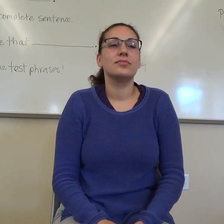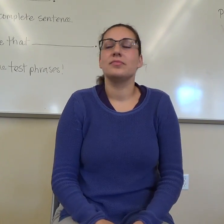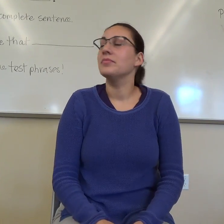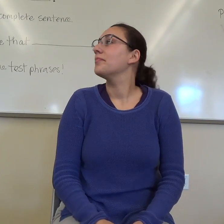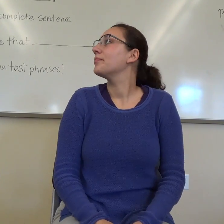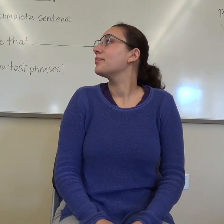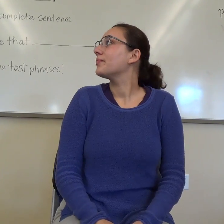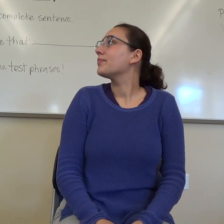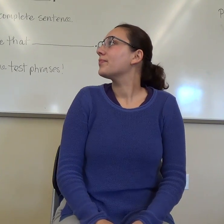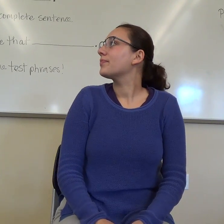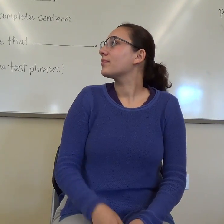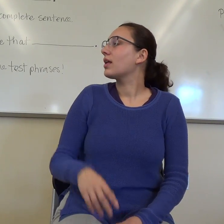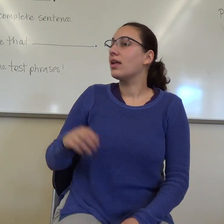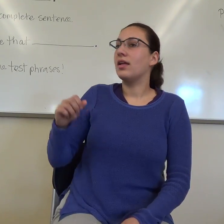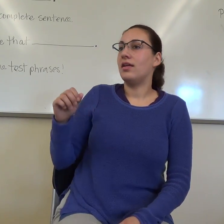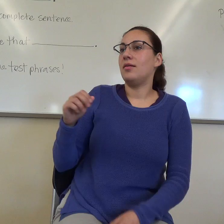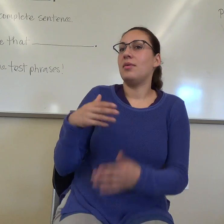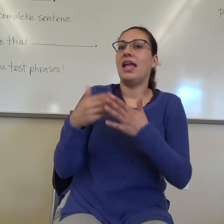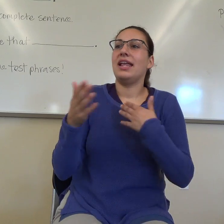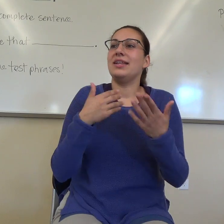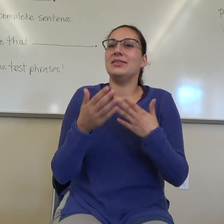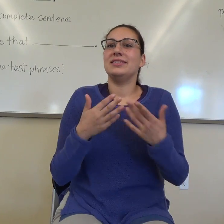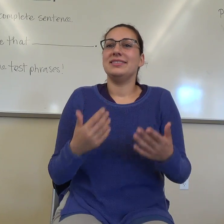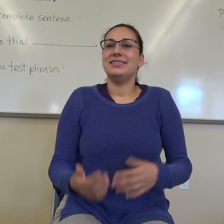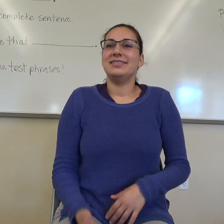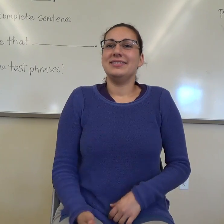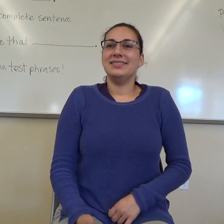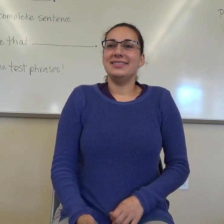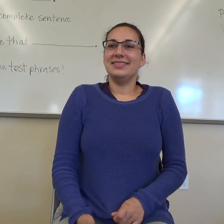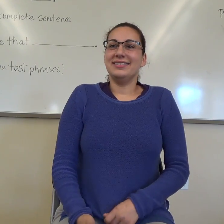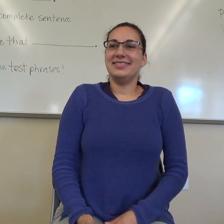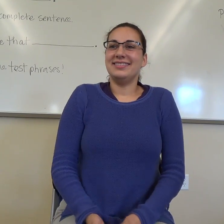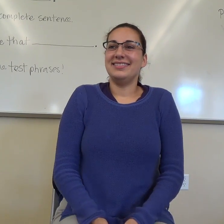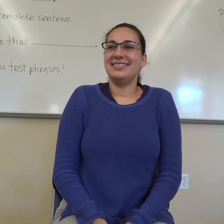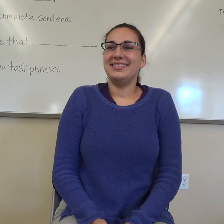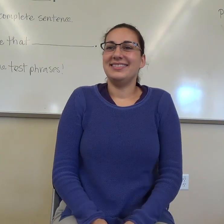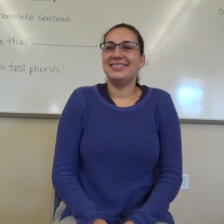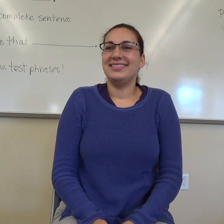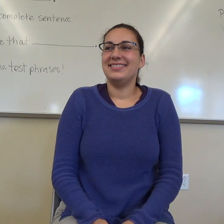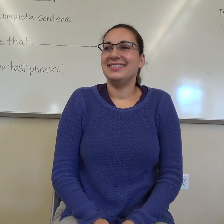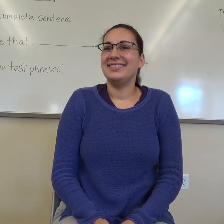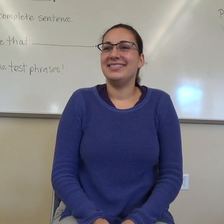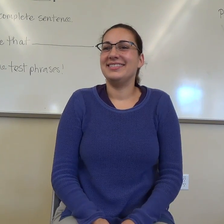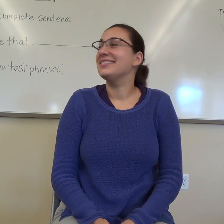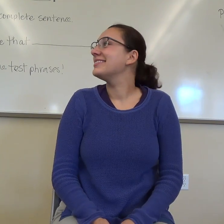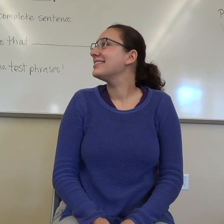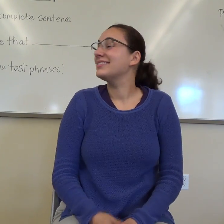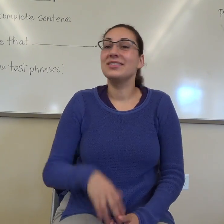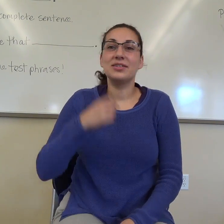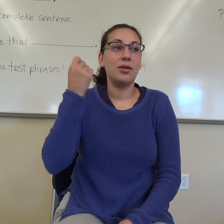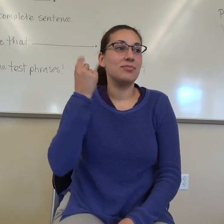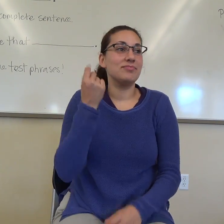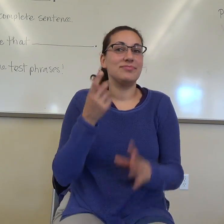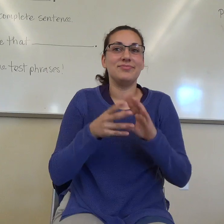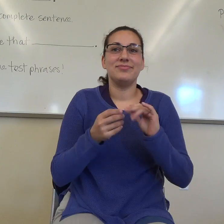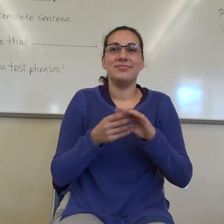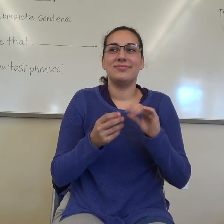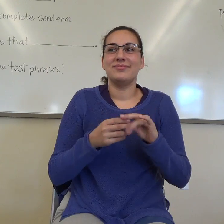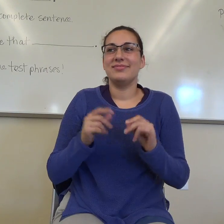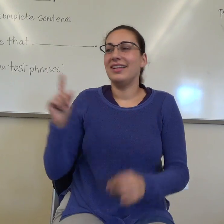those things are references to Cinco de Mayo. Does that make sense? Yeah. This is, like I say, this was your midterm,